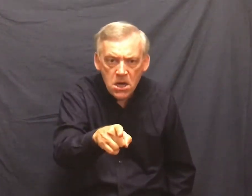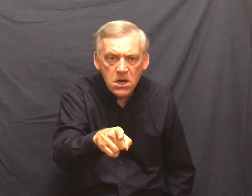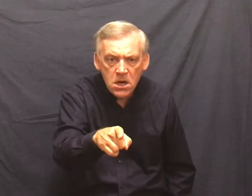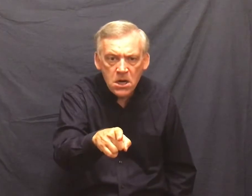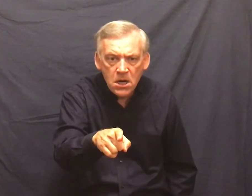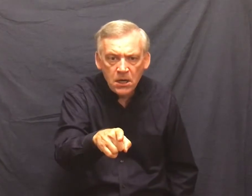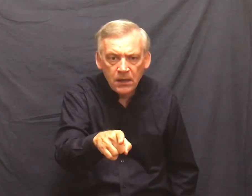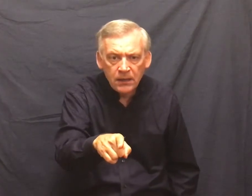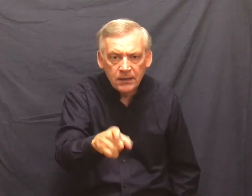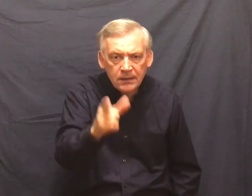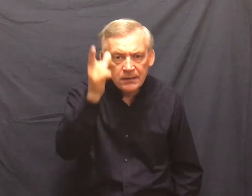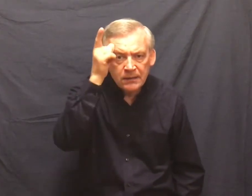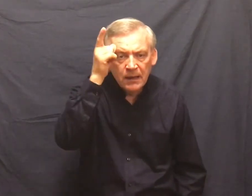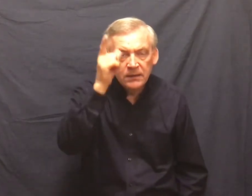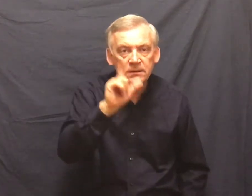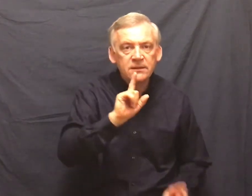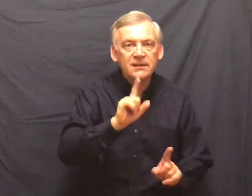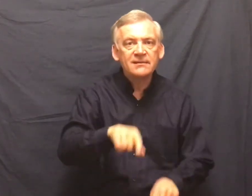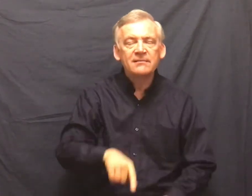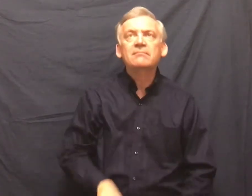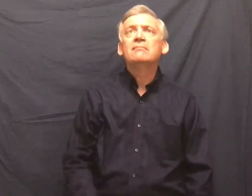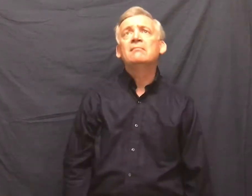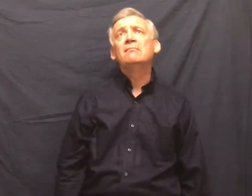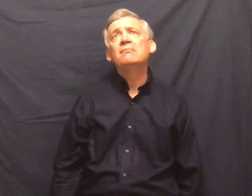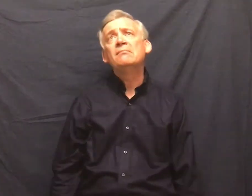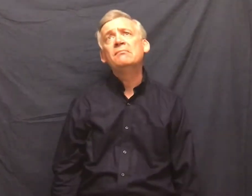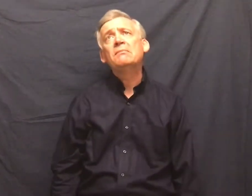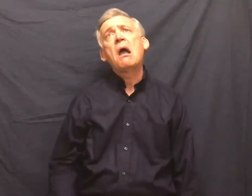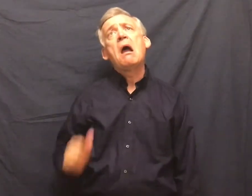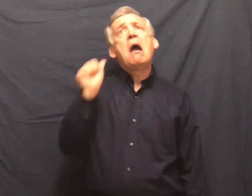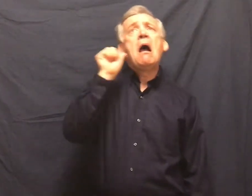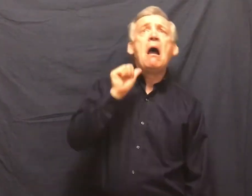And Lenny answered her, "I tried, Aunt Clara, ma'am.